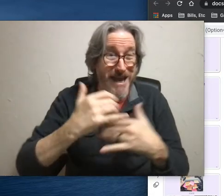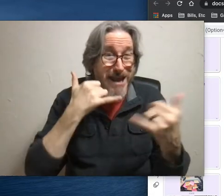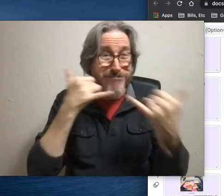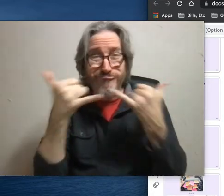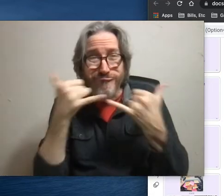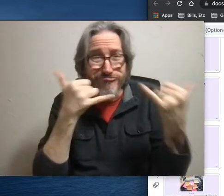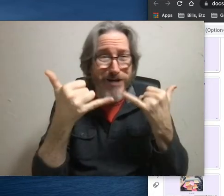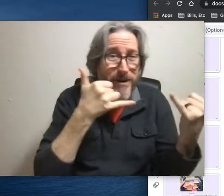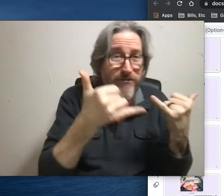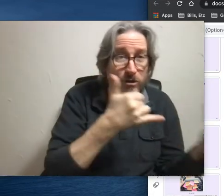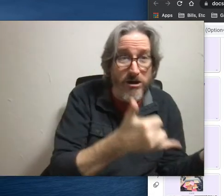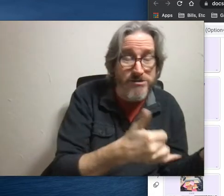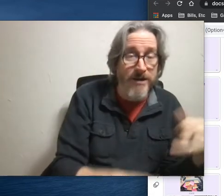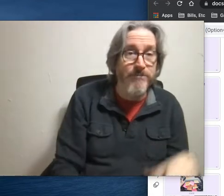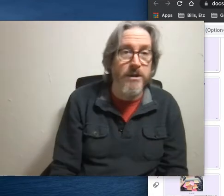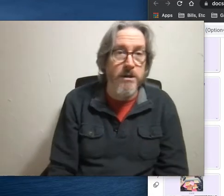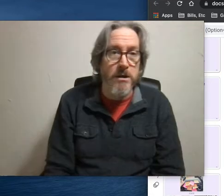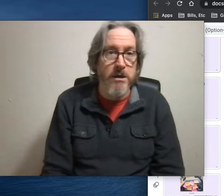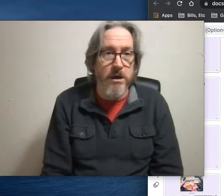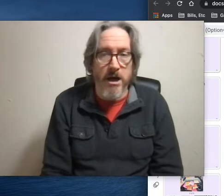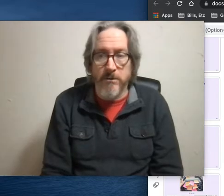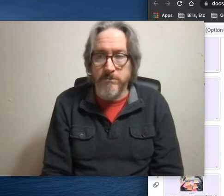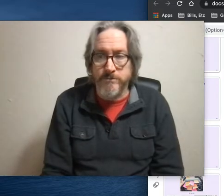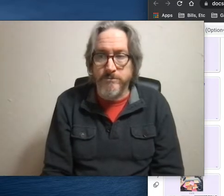All day, I made phone calls, right?